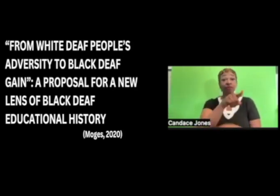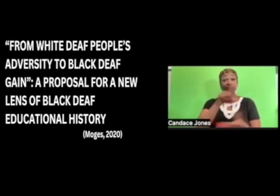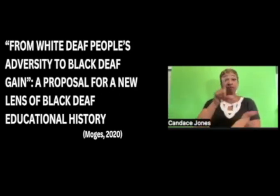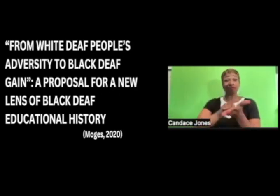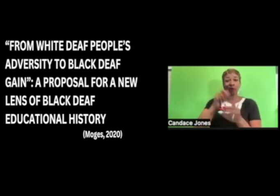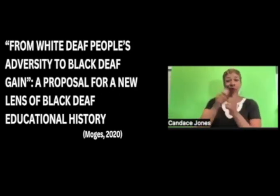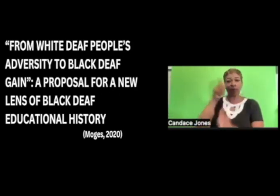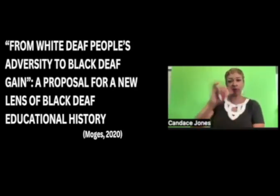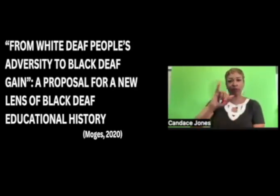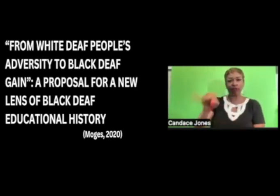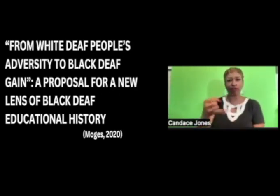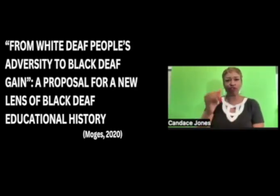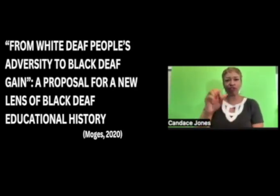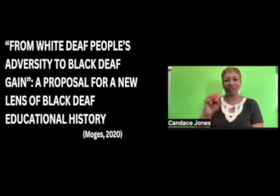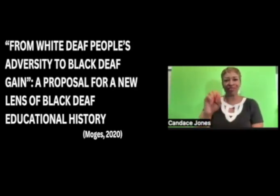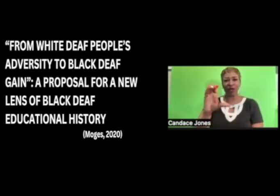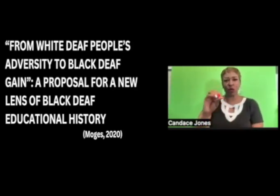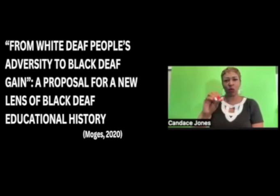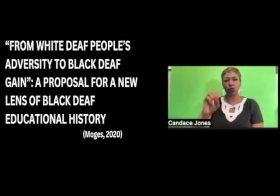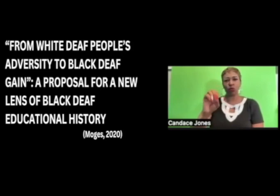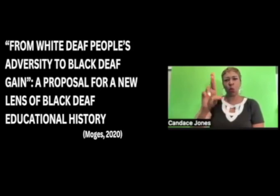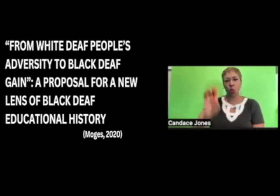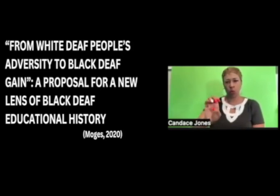her dissertation doctoral studies.